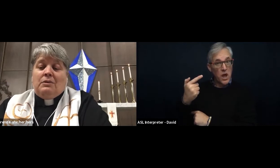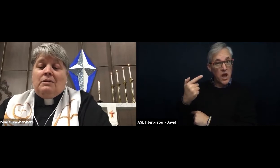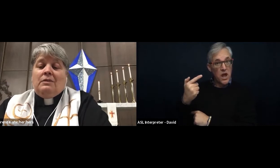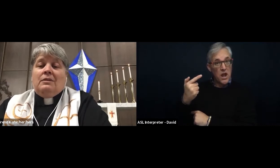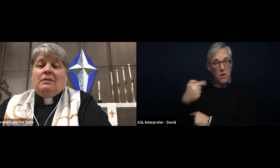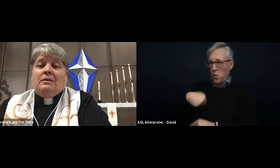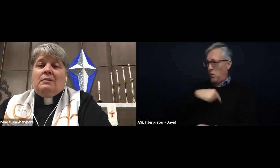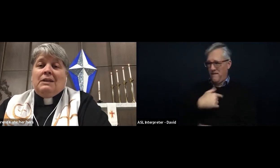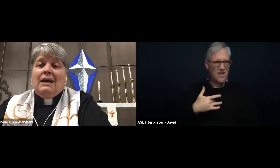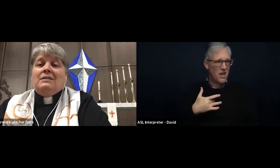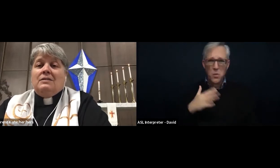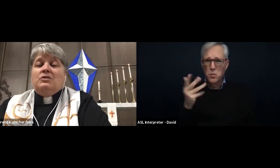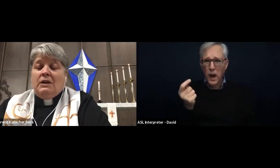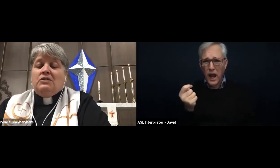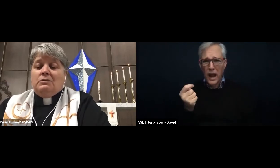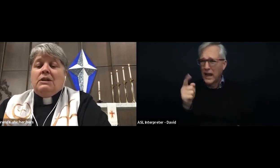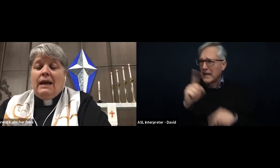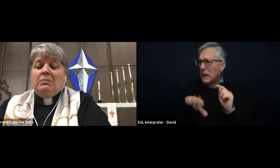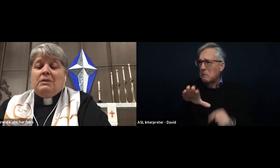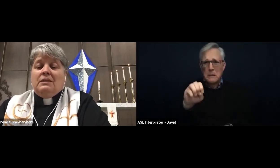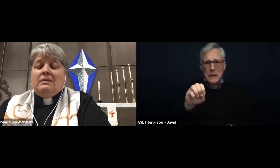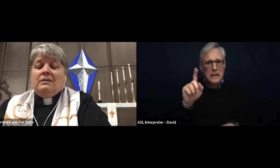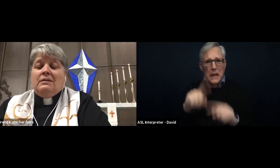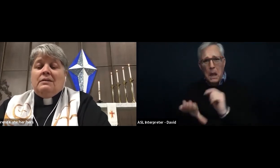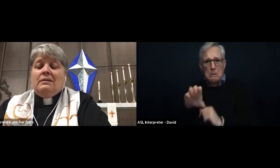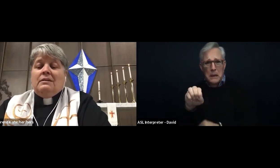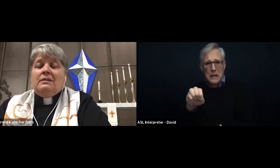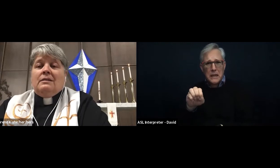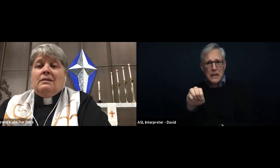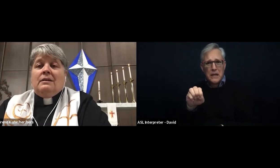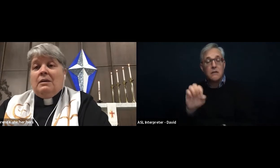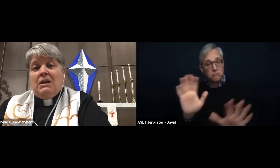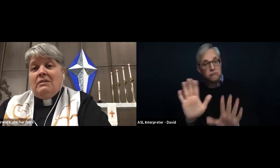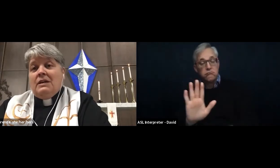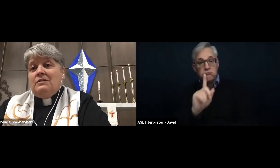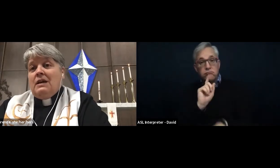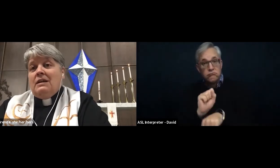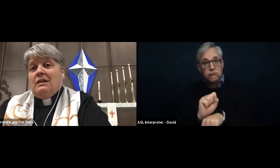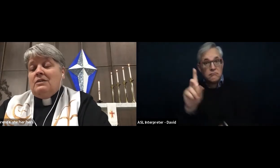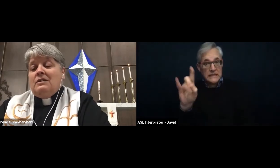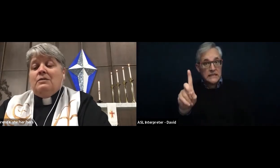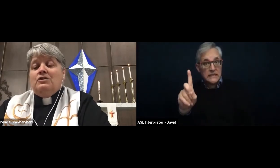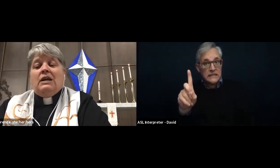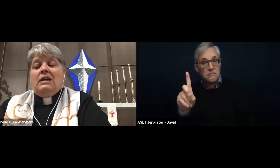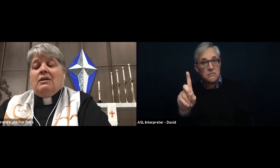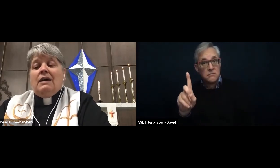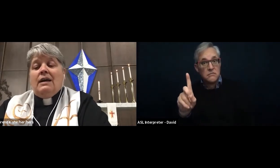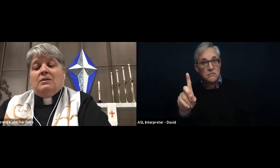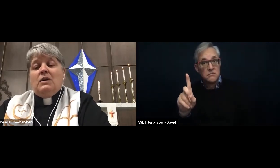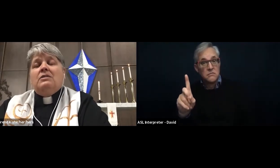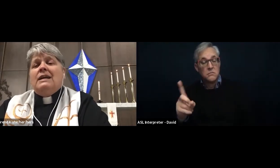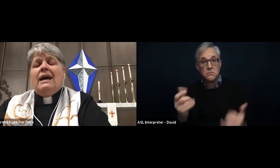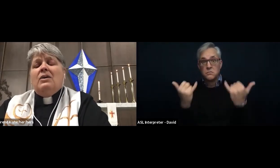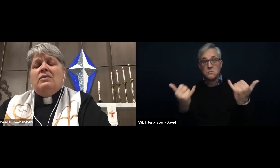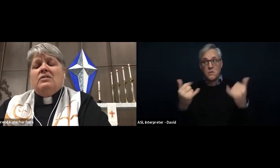unbelievable. But that situation really happened. And many of us find ourselves shaking our head